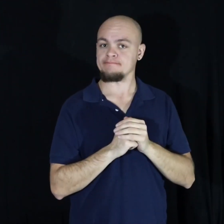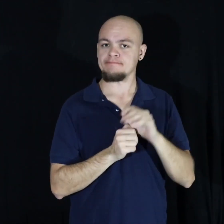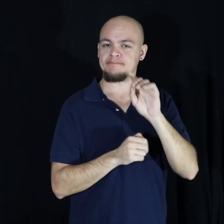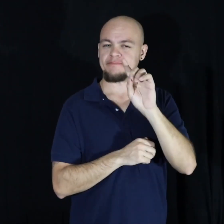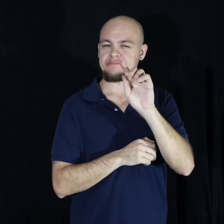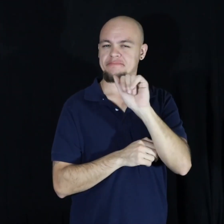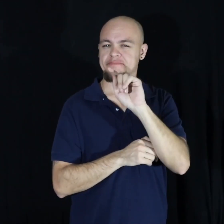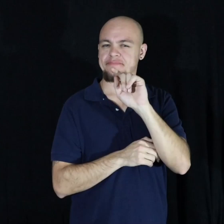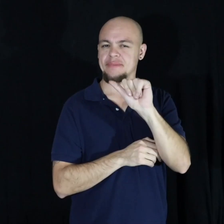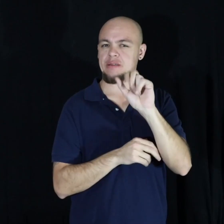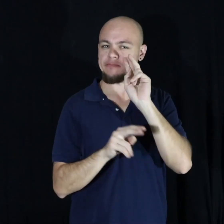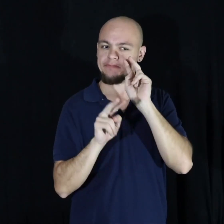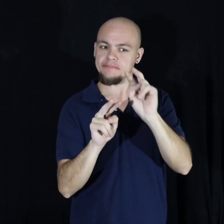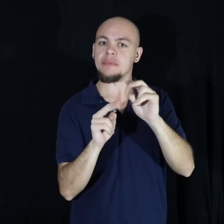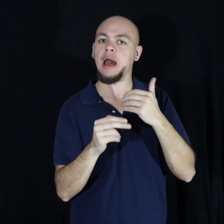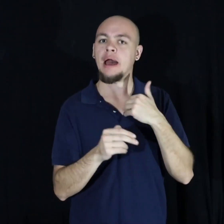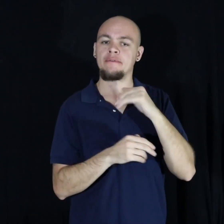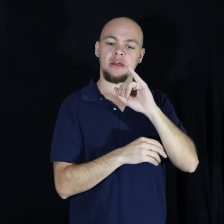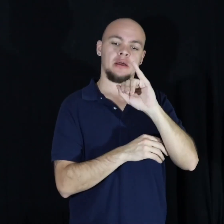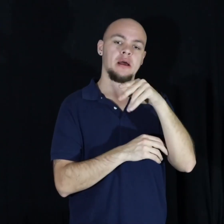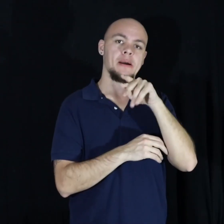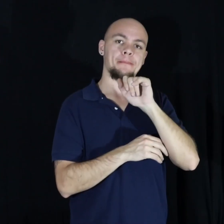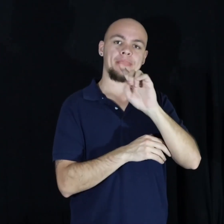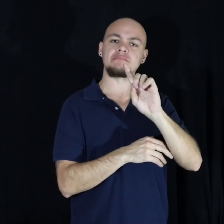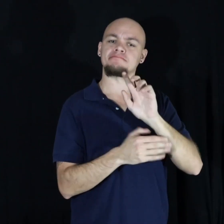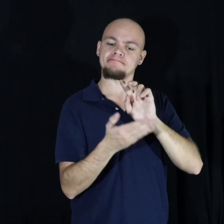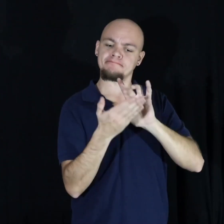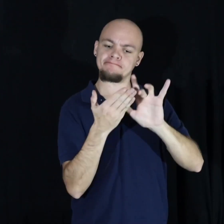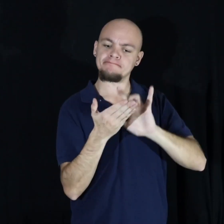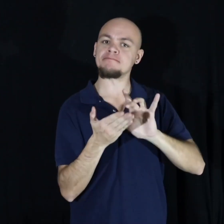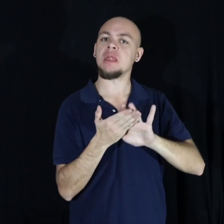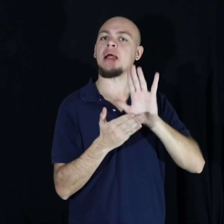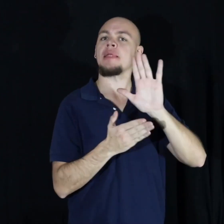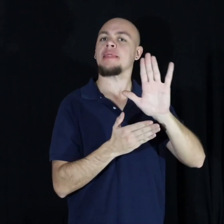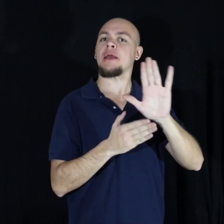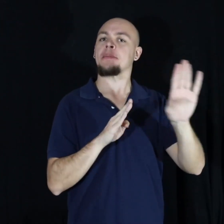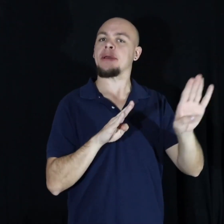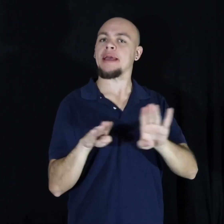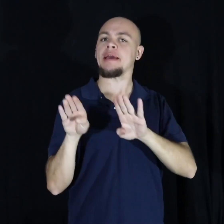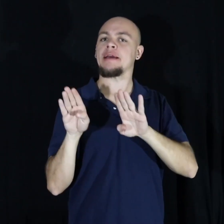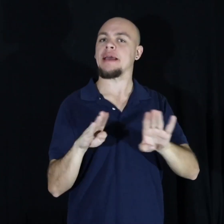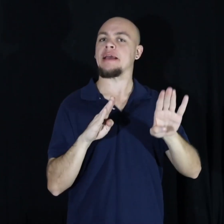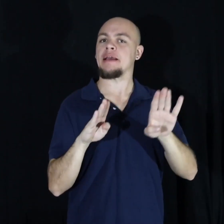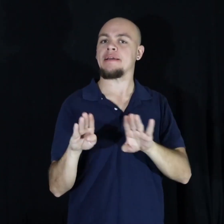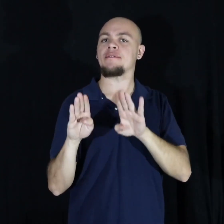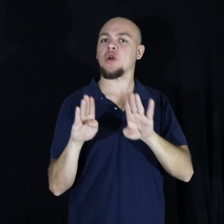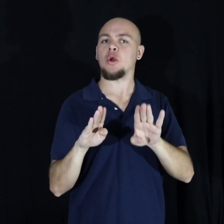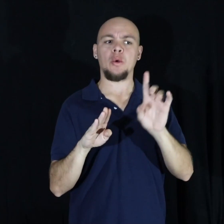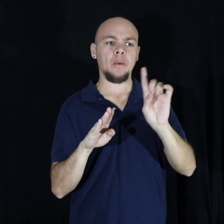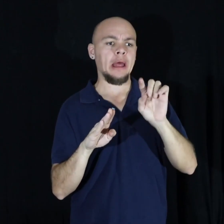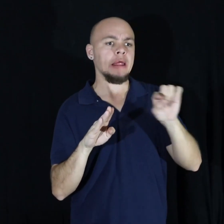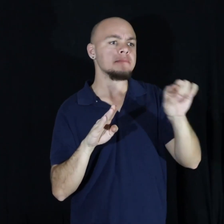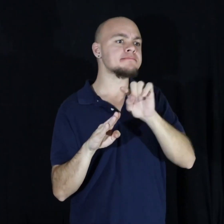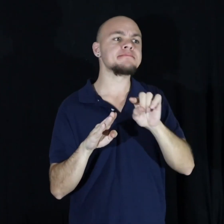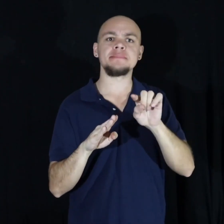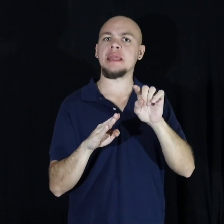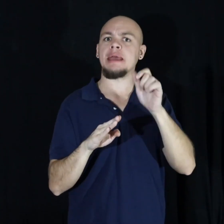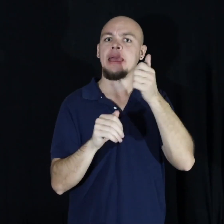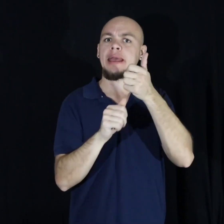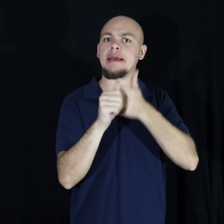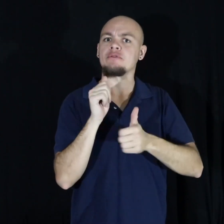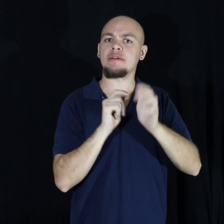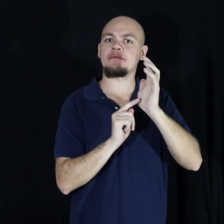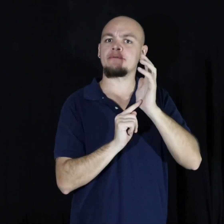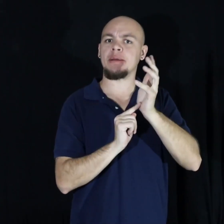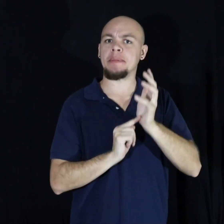data, I had an iPad that I used to mark the behaviors and map where the animals were every 5 minutes. One day, when I was collecting